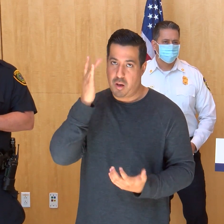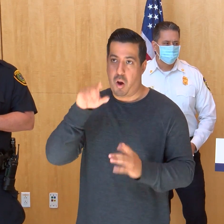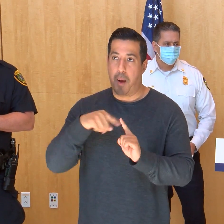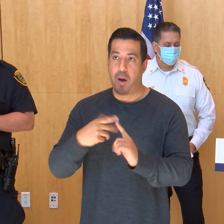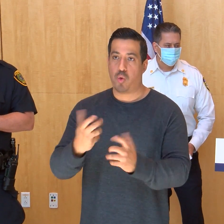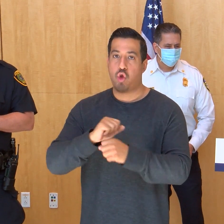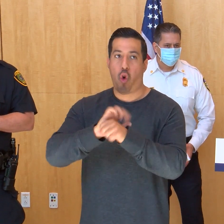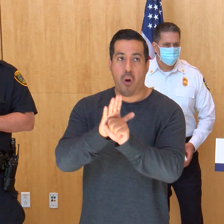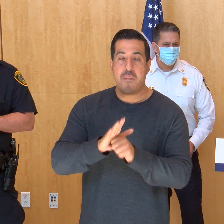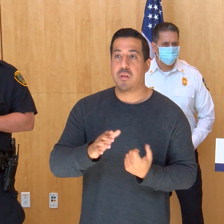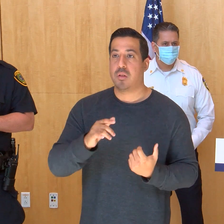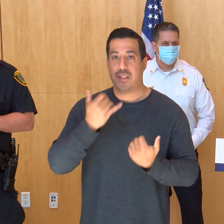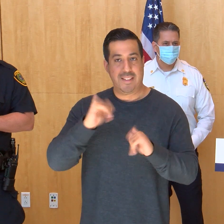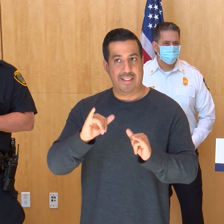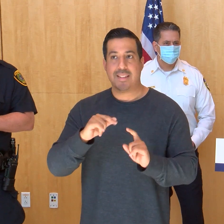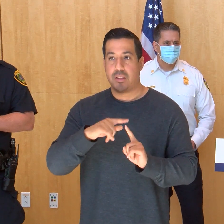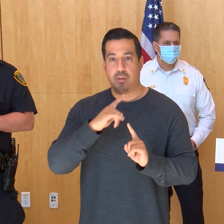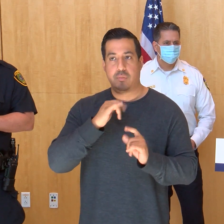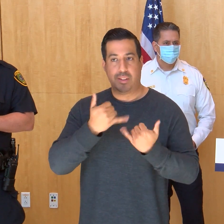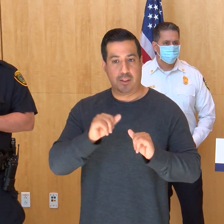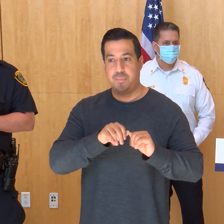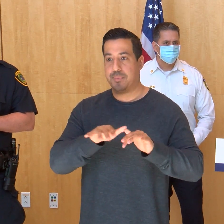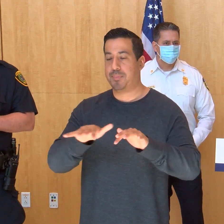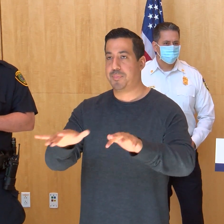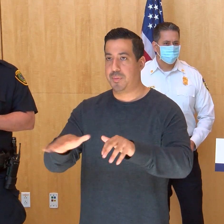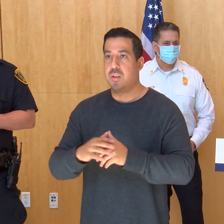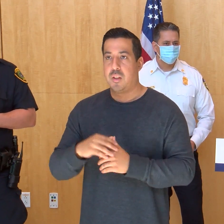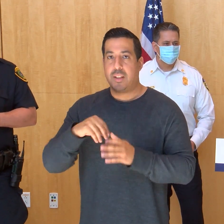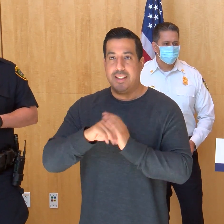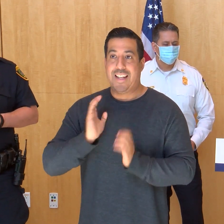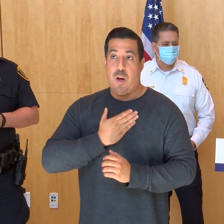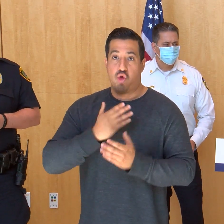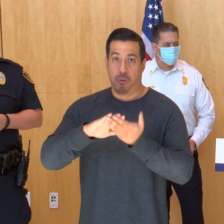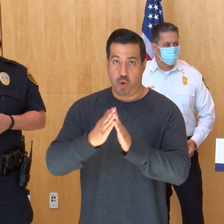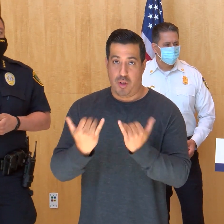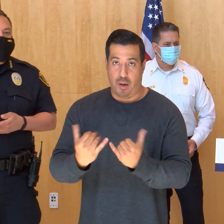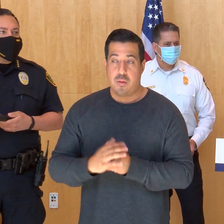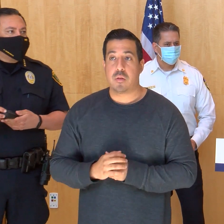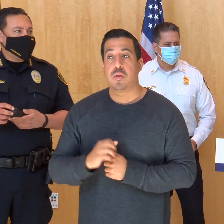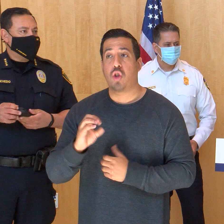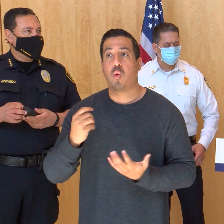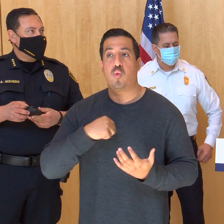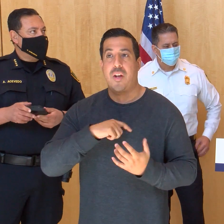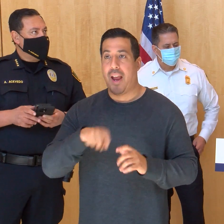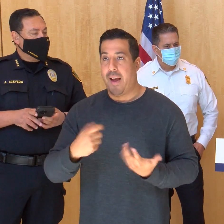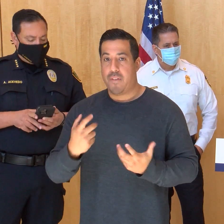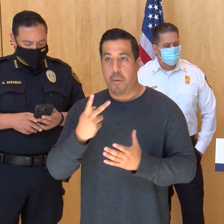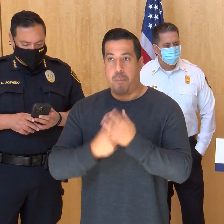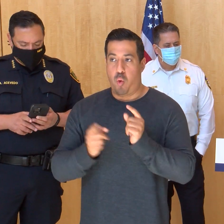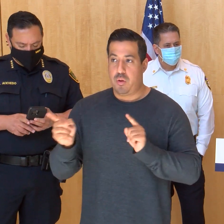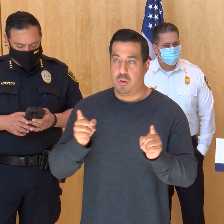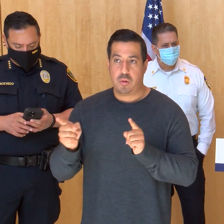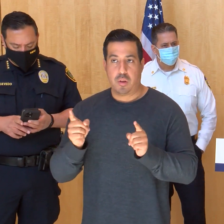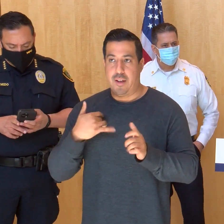about COVID. The coronavirus is still very much present in our community. So we have to deal with both at the same